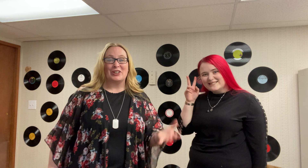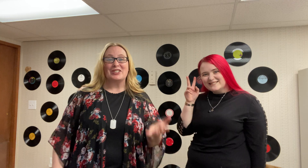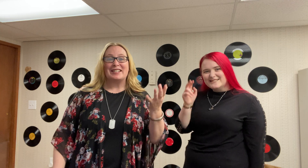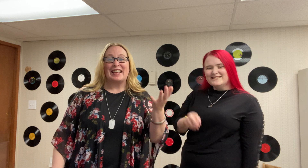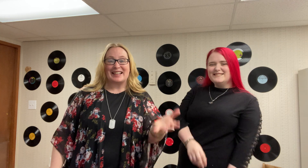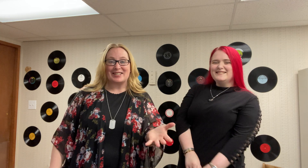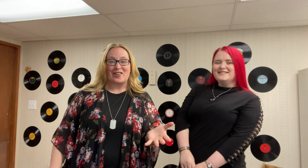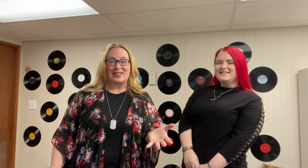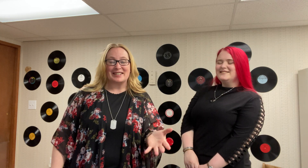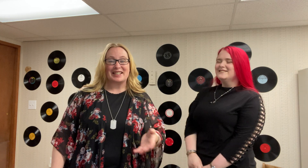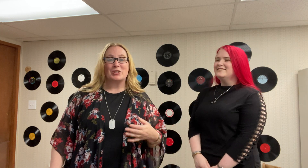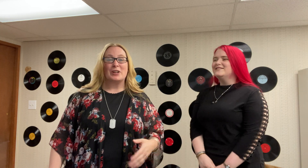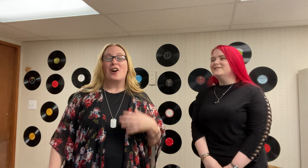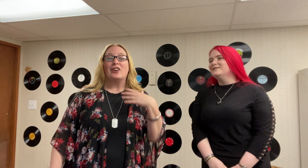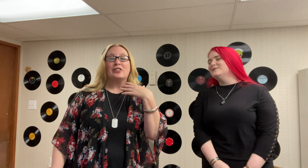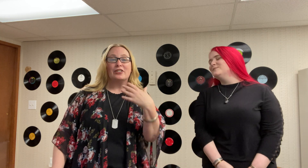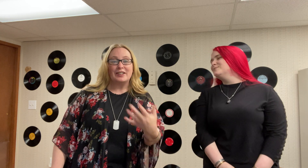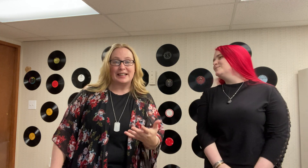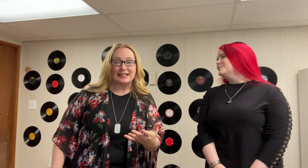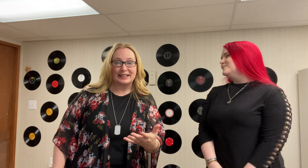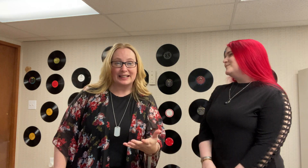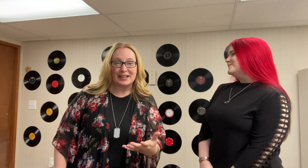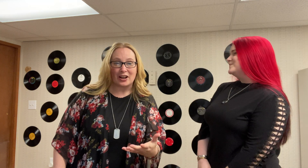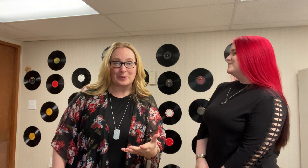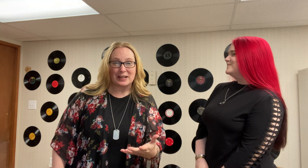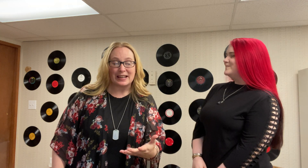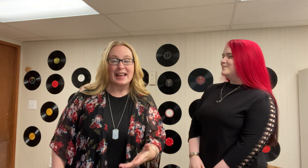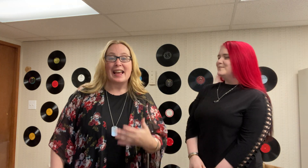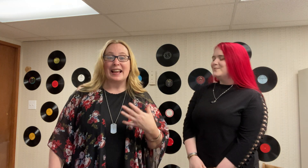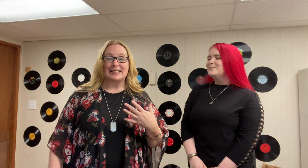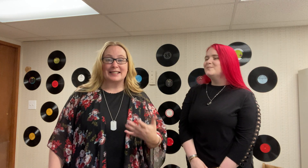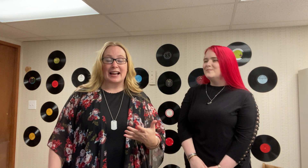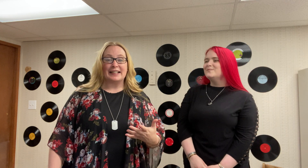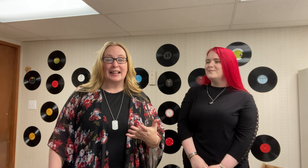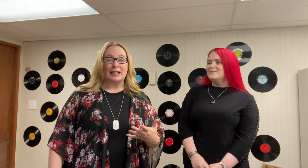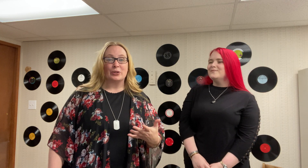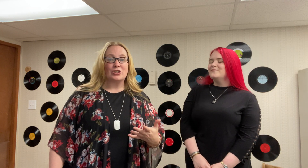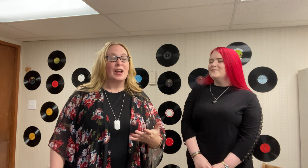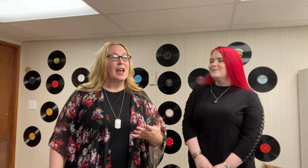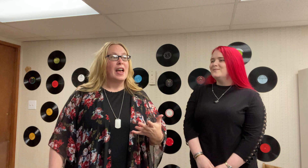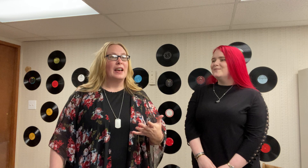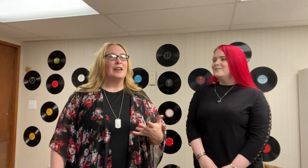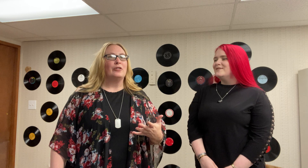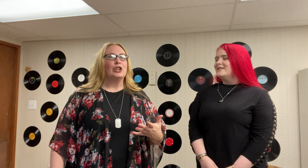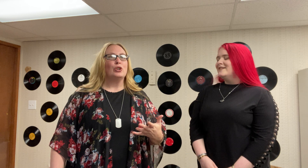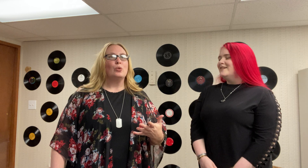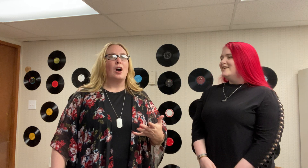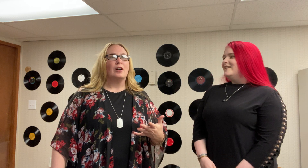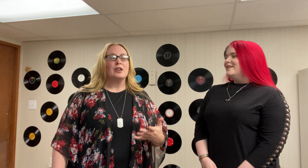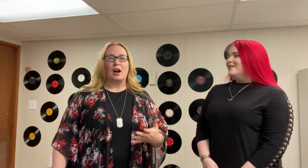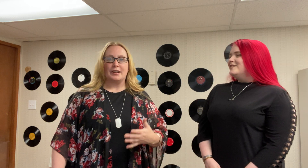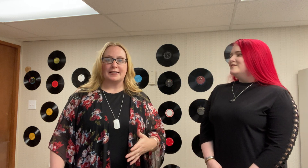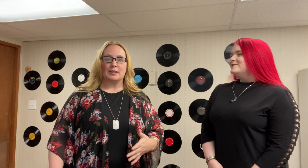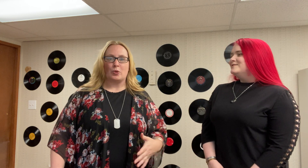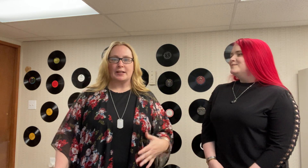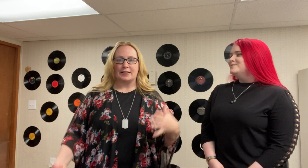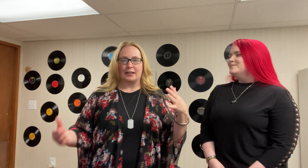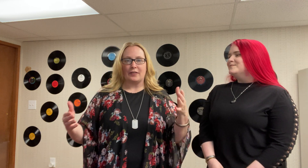first guest artist, because we are learning Lean on Me in sign language. And if you are not expressive as